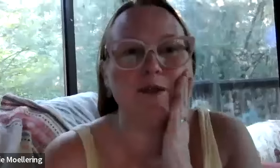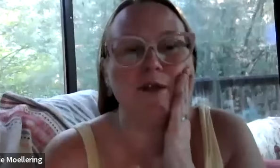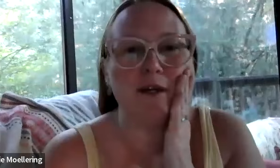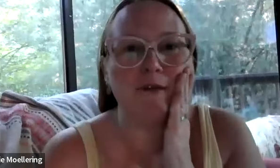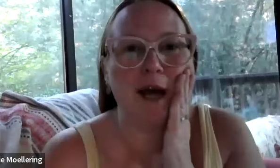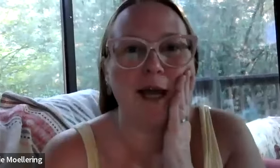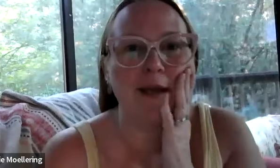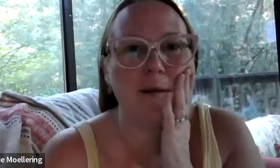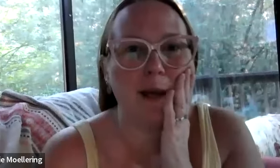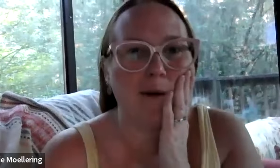you clarify about